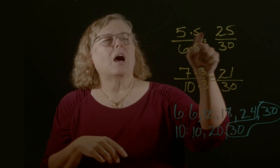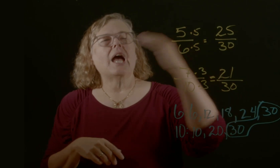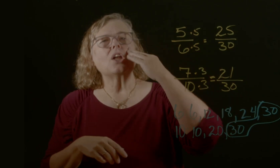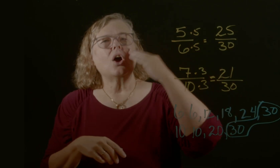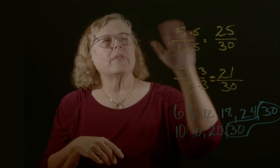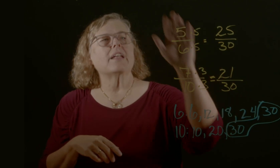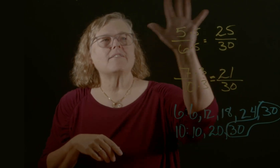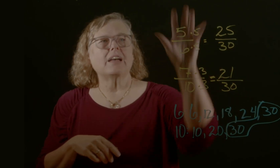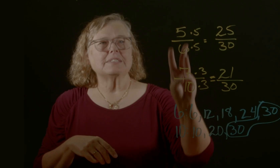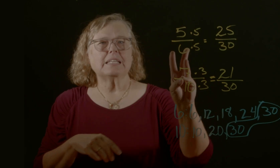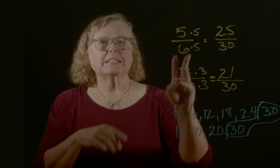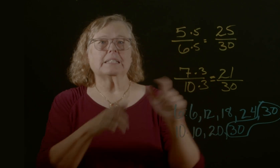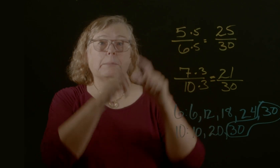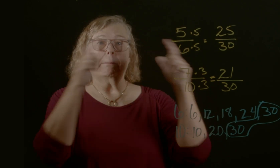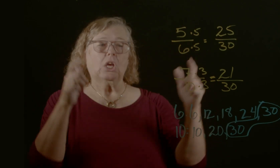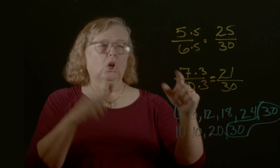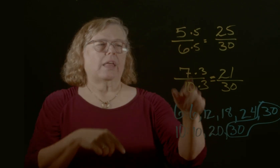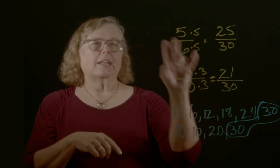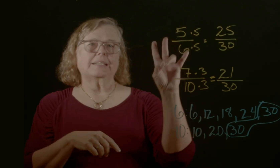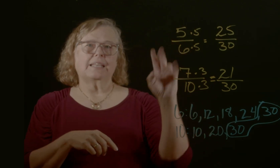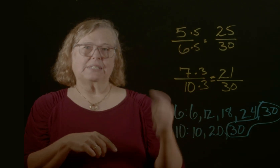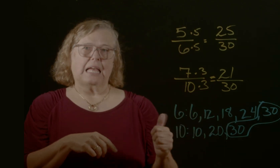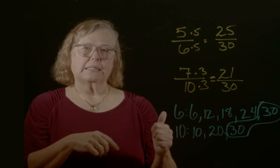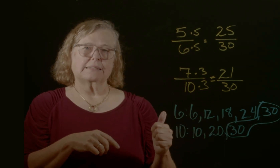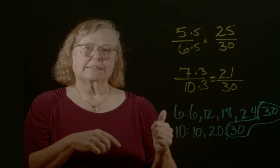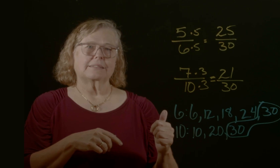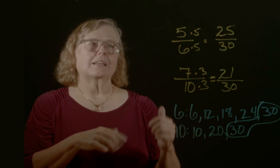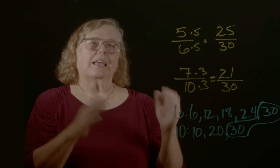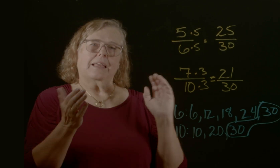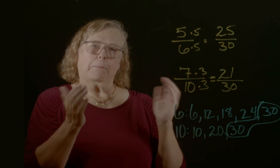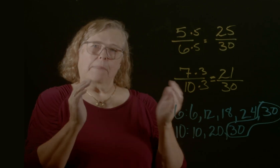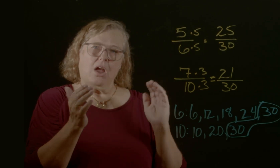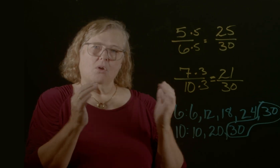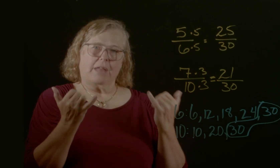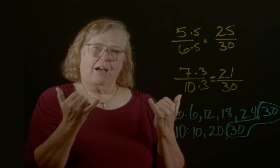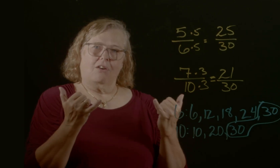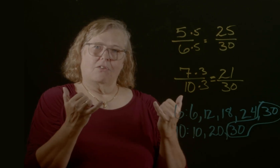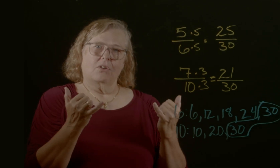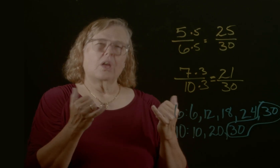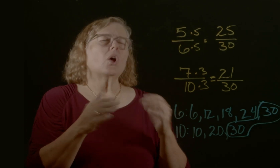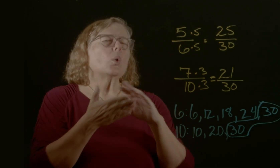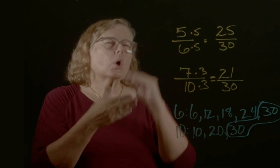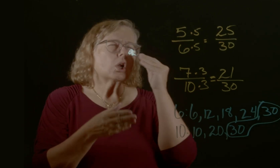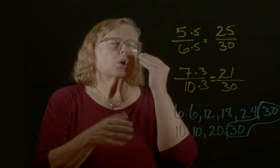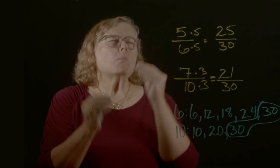that 5/6 is bigger than 7/10. We can compare them now. We're going to learn more about how to do